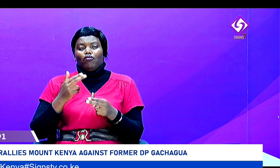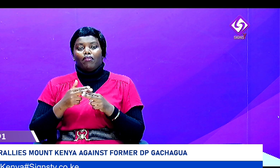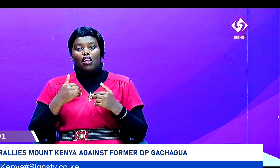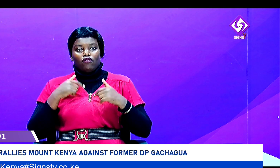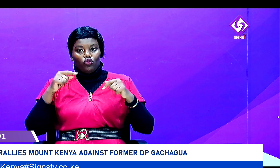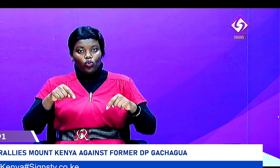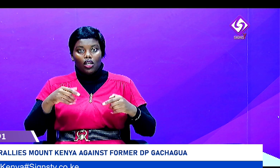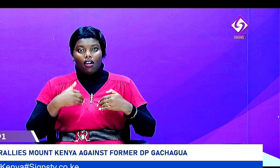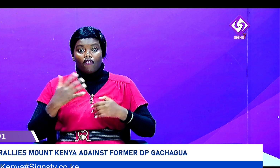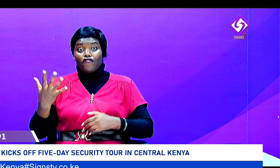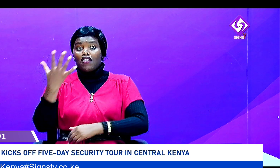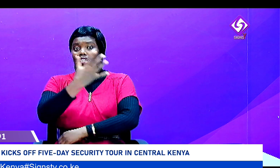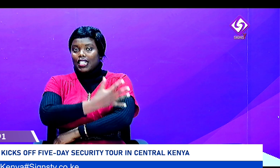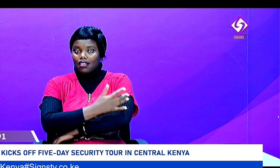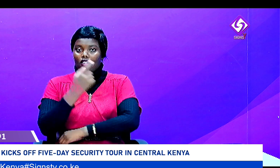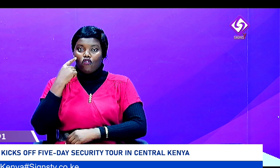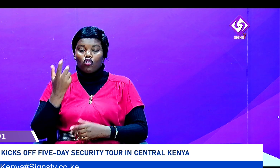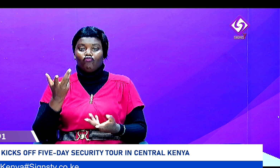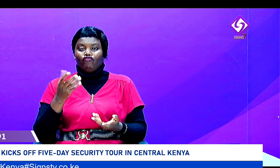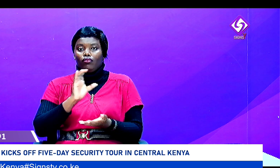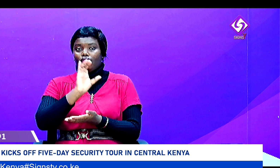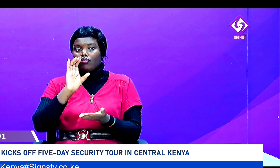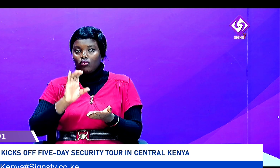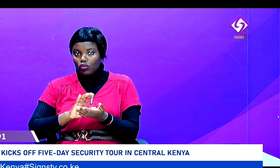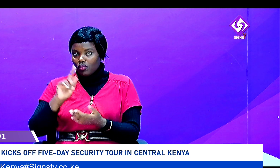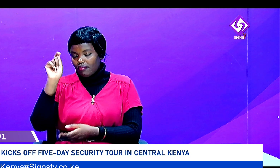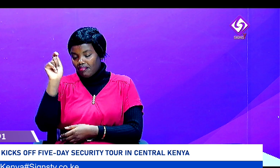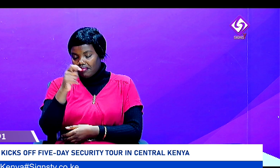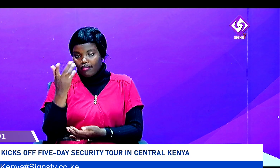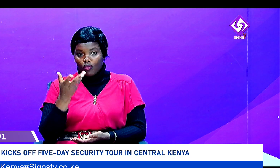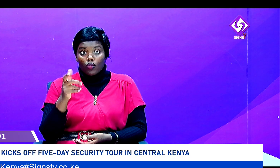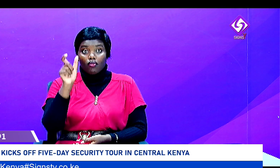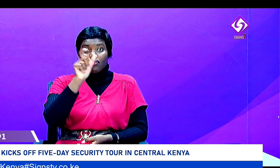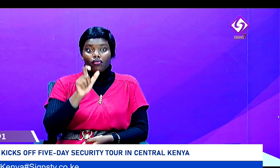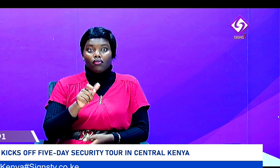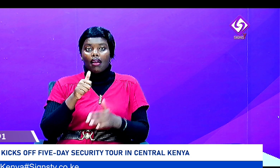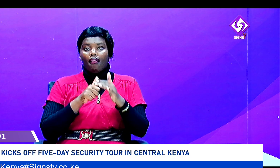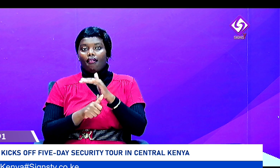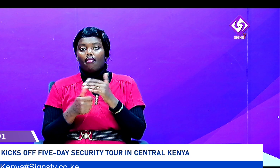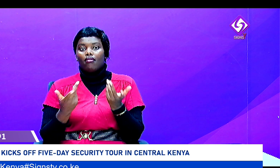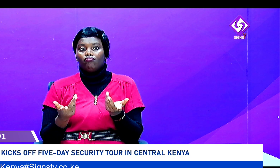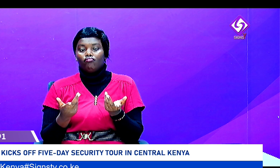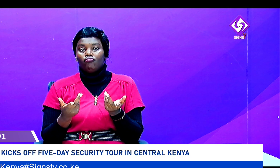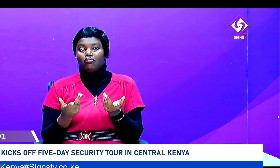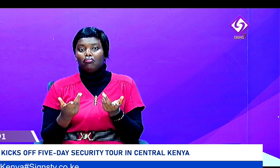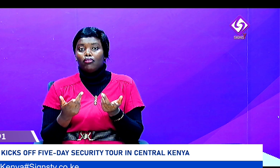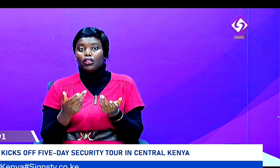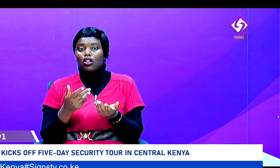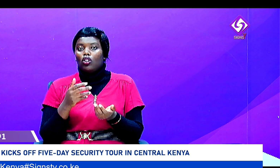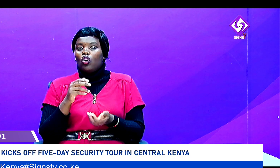Interior and National Administration Cabinet Secretary Kipchumba Murkomen has today embarked on a 5-day tour of the Central Kenya